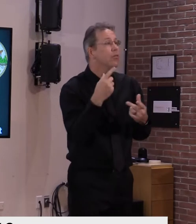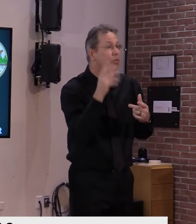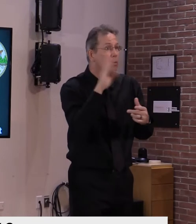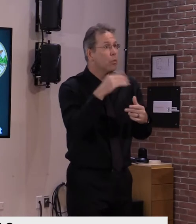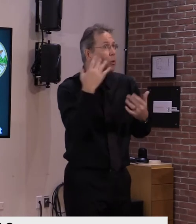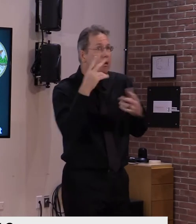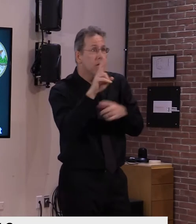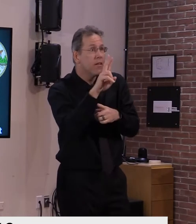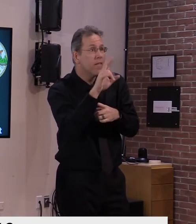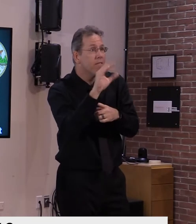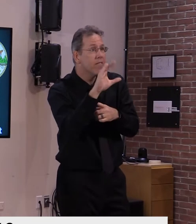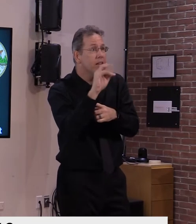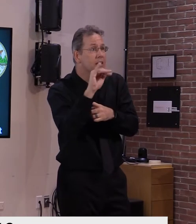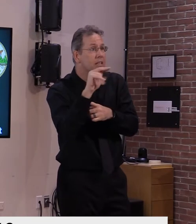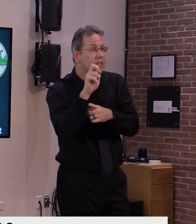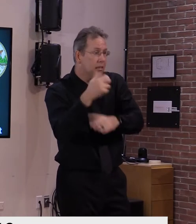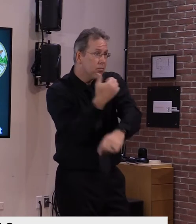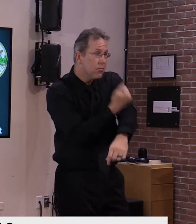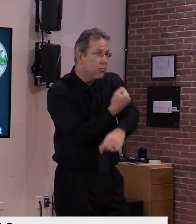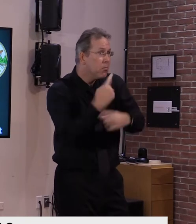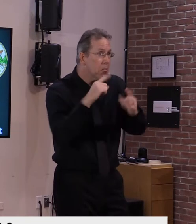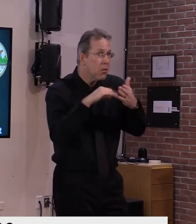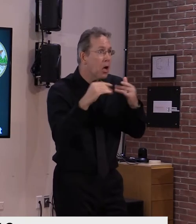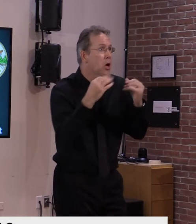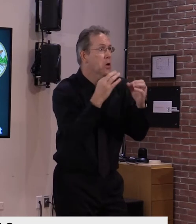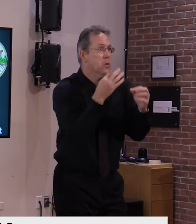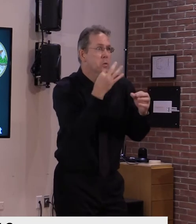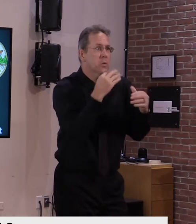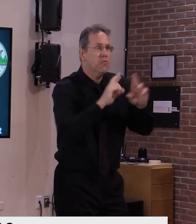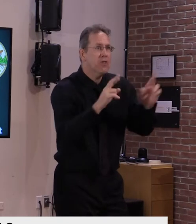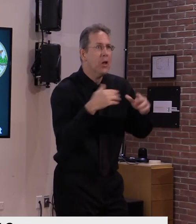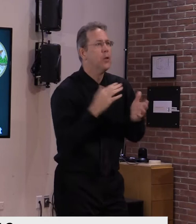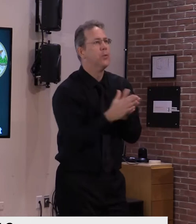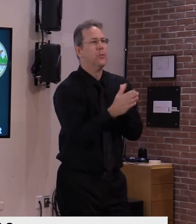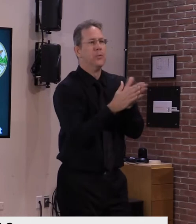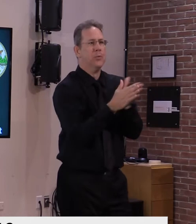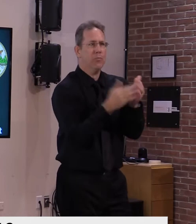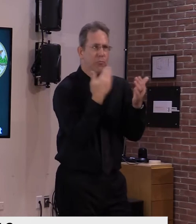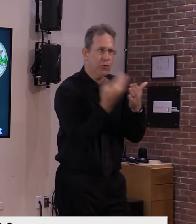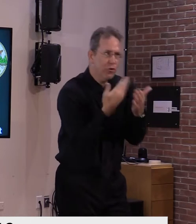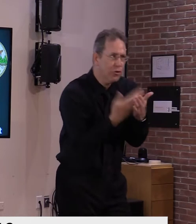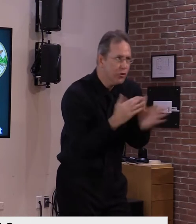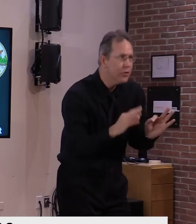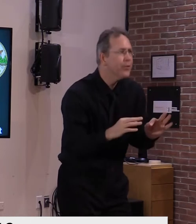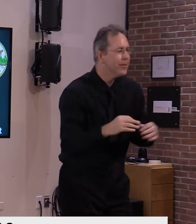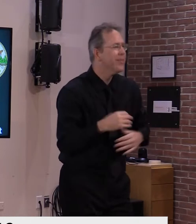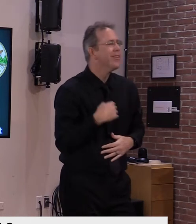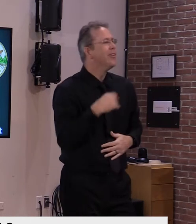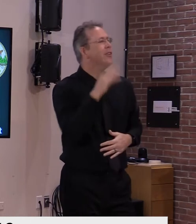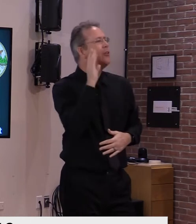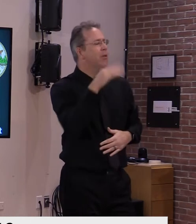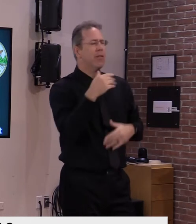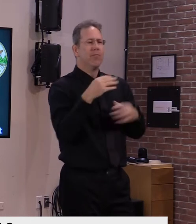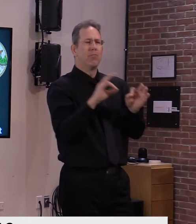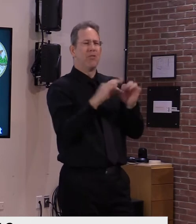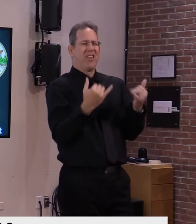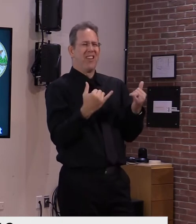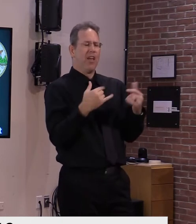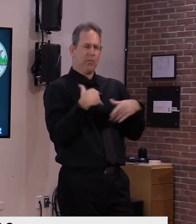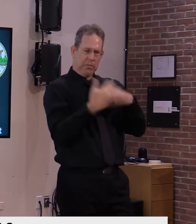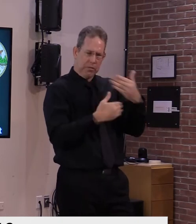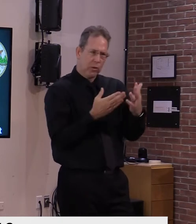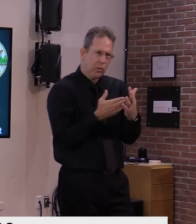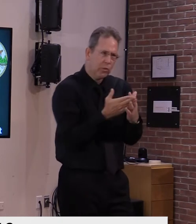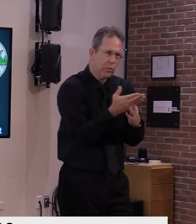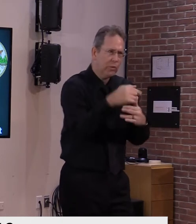is light at the end of the tunnel. We will get through this, and we can see there are brighter days